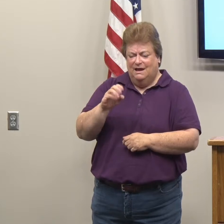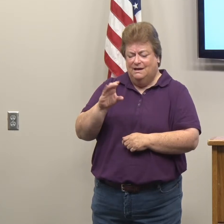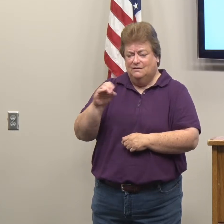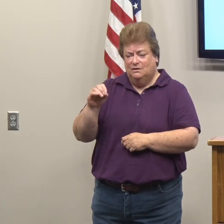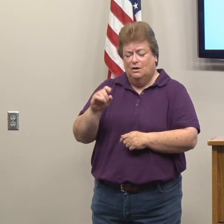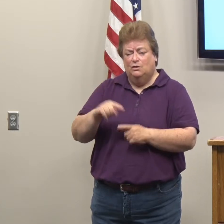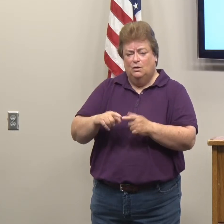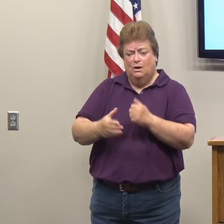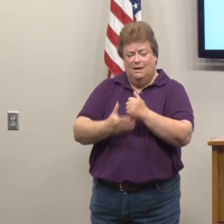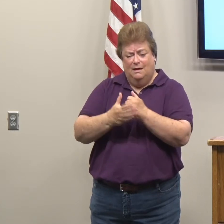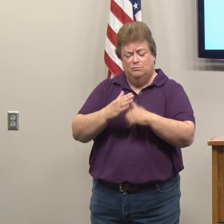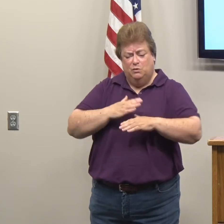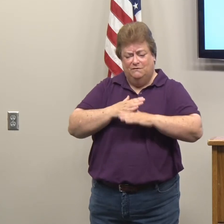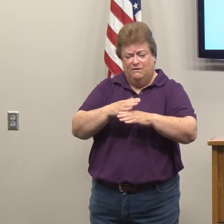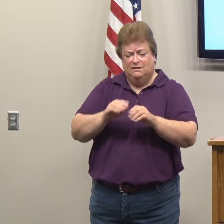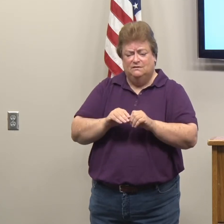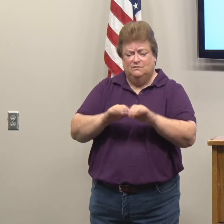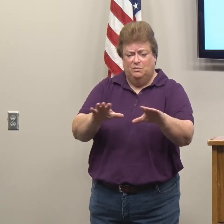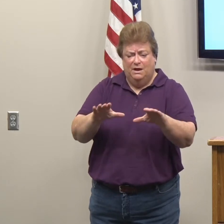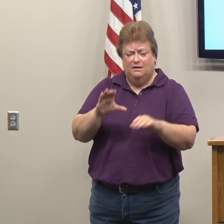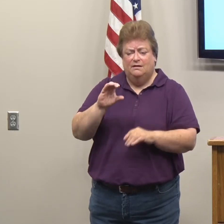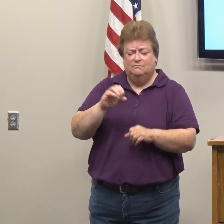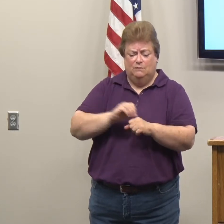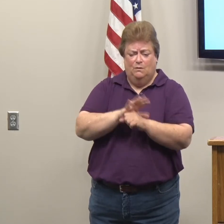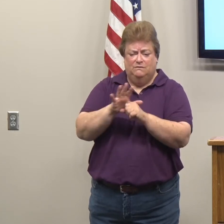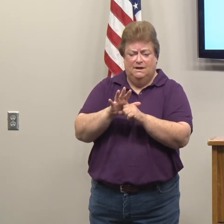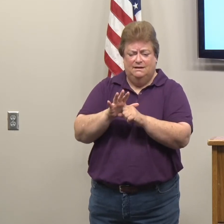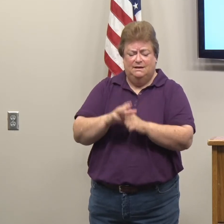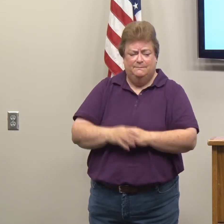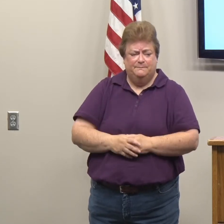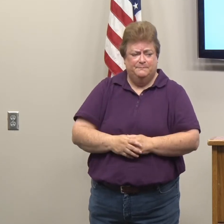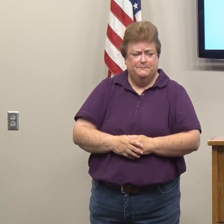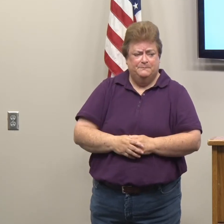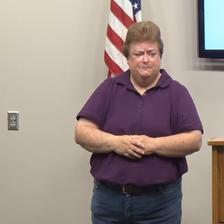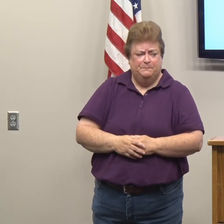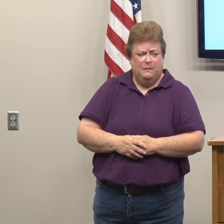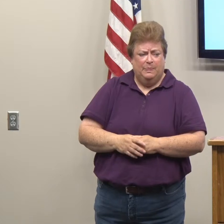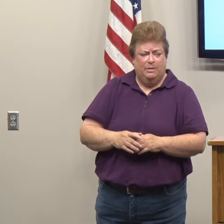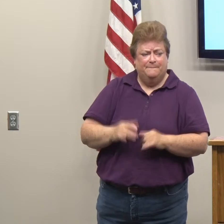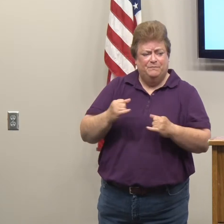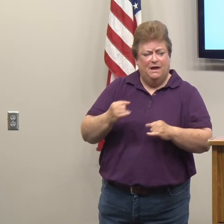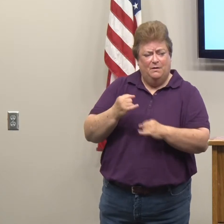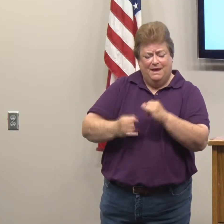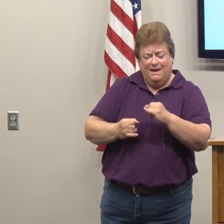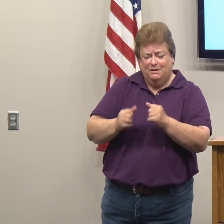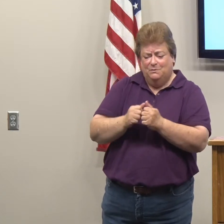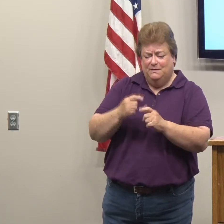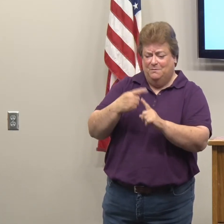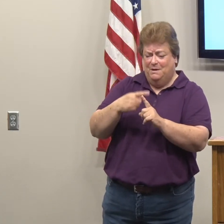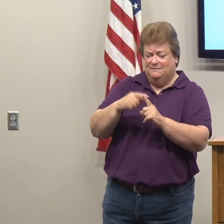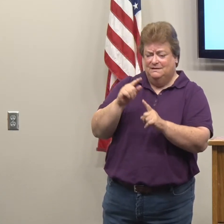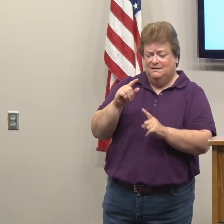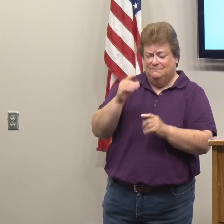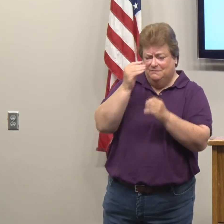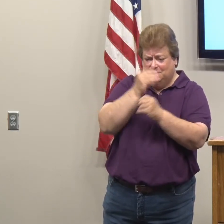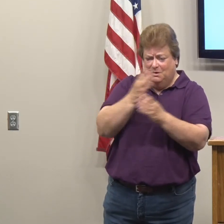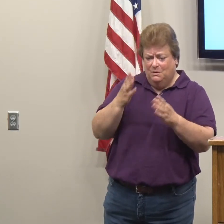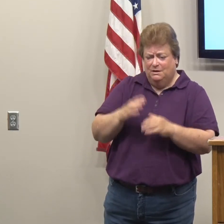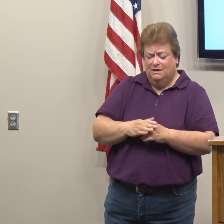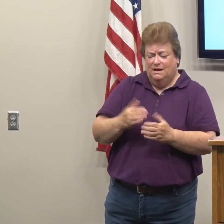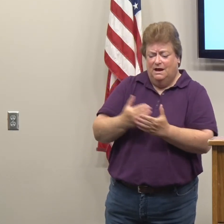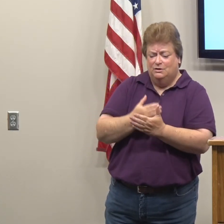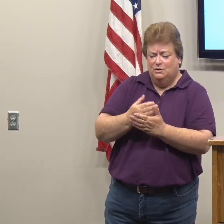helping to prevent the spread of COVID-19. And to end the week on a positive note, we want to share with you a new